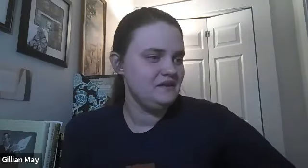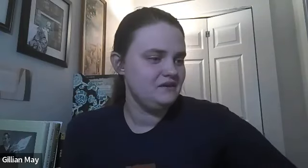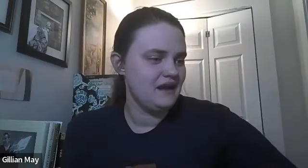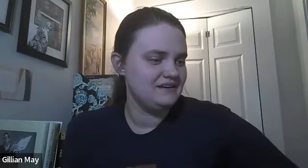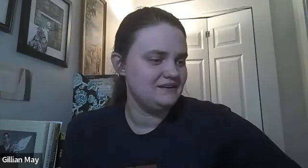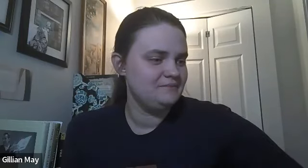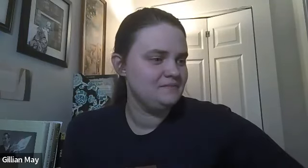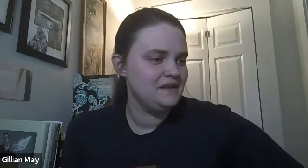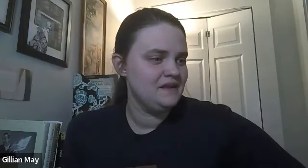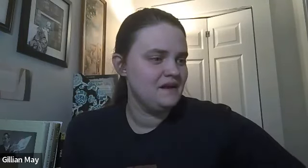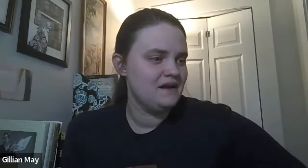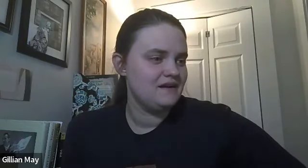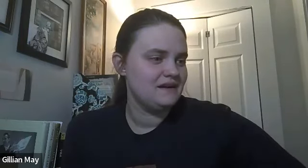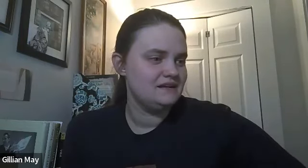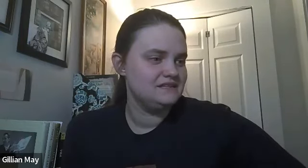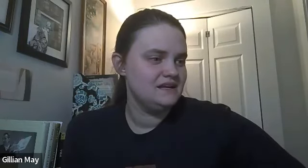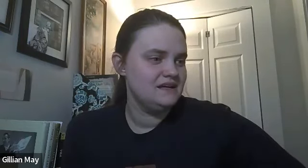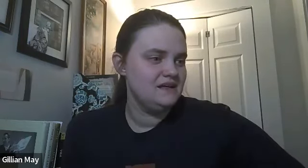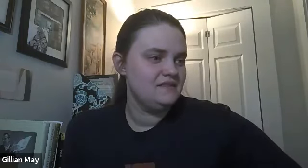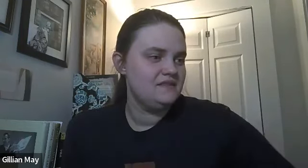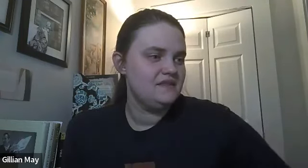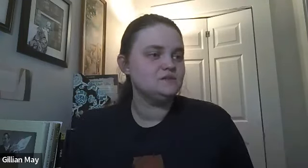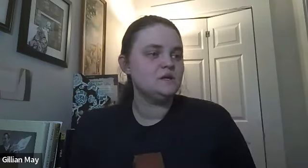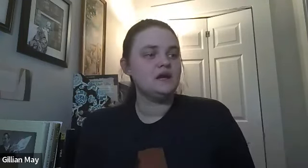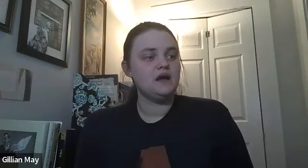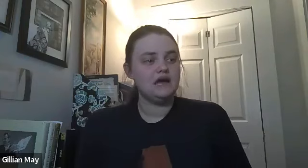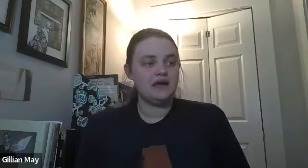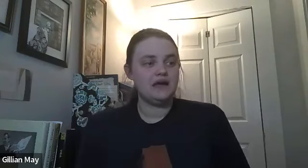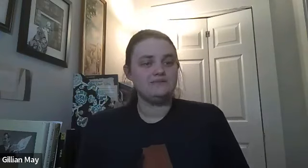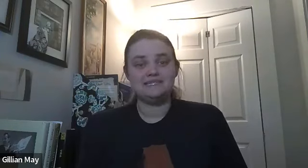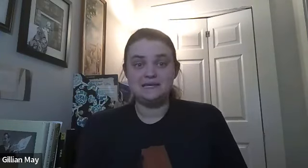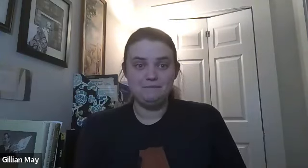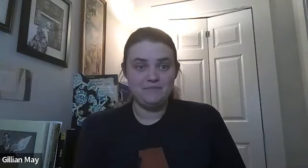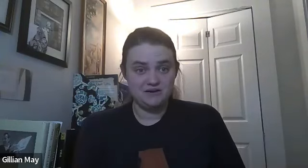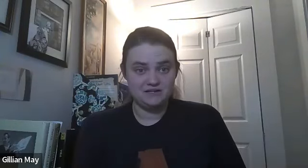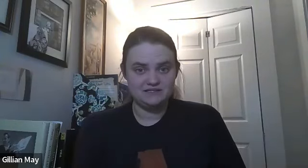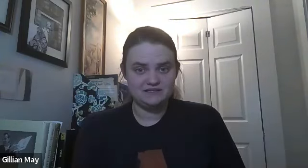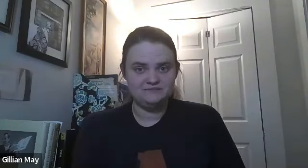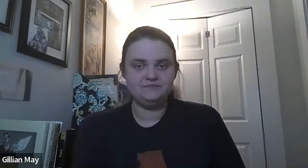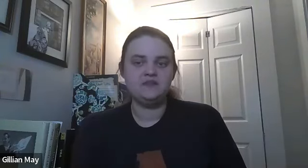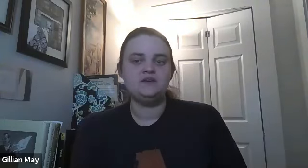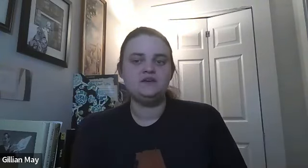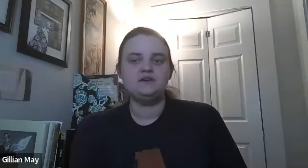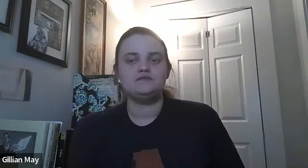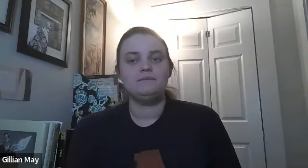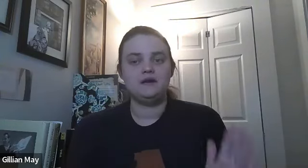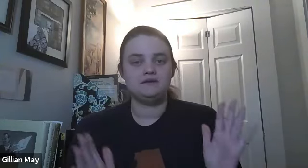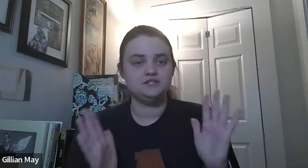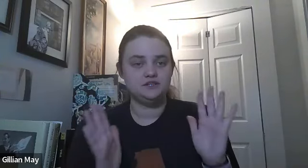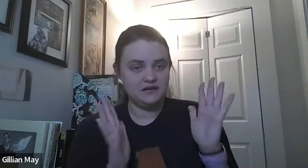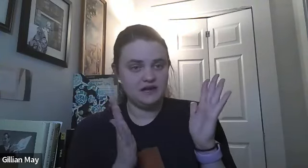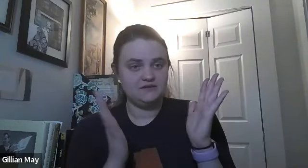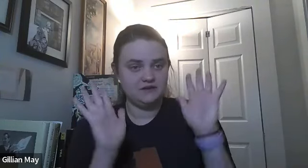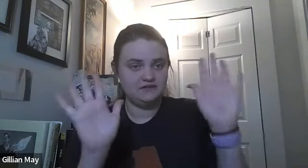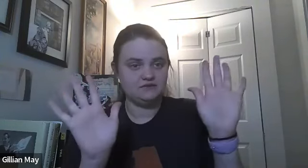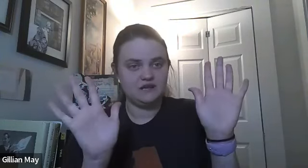Mm-hmm. Okay, good. All right. Next one I have is embarrassed. So for embarrassed, you're going to have, again, those kind of